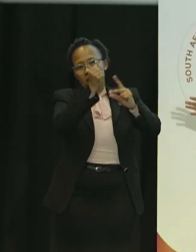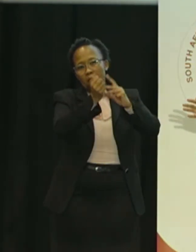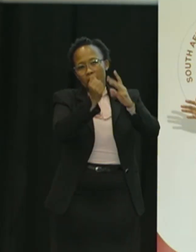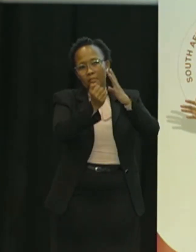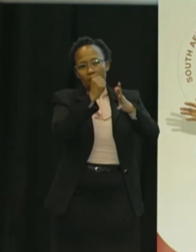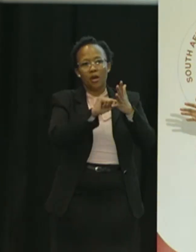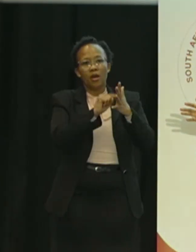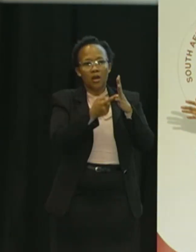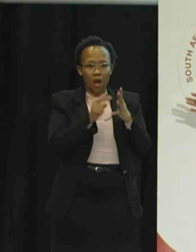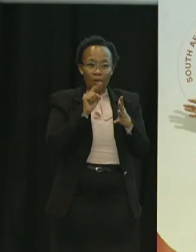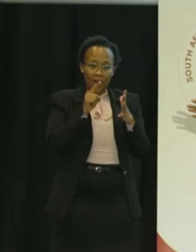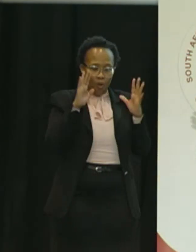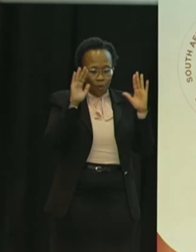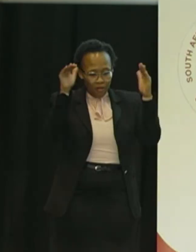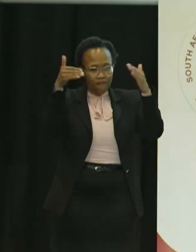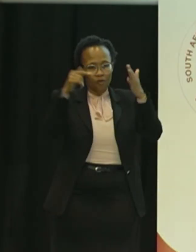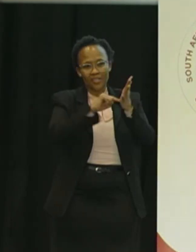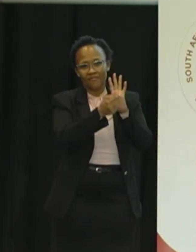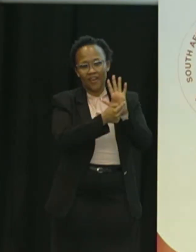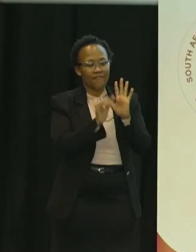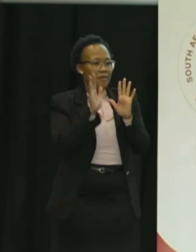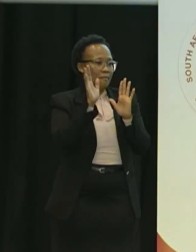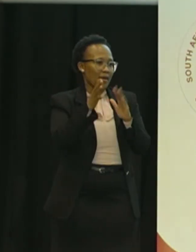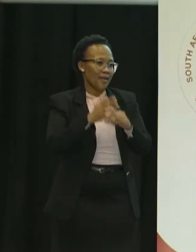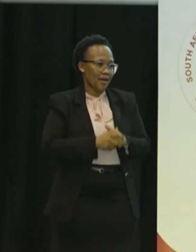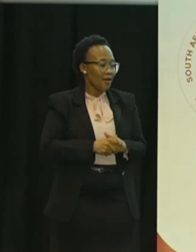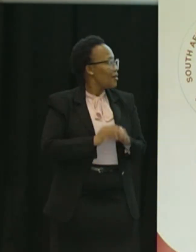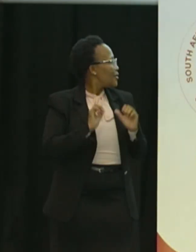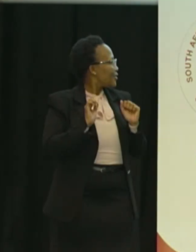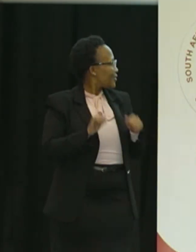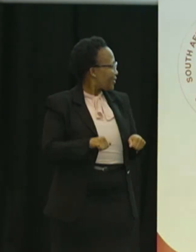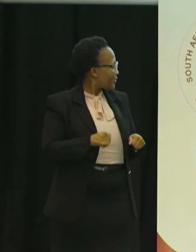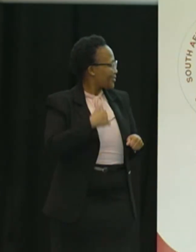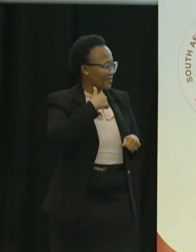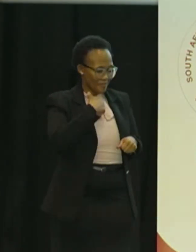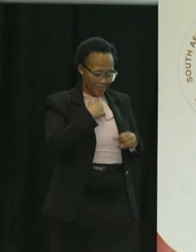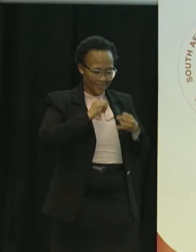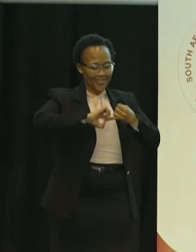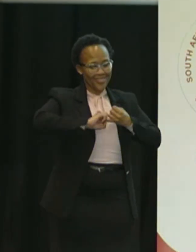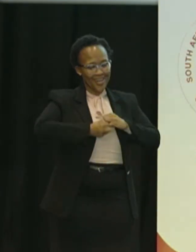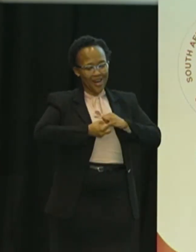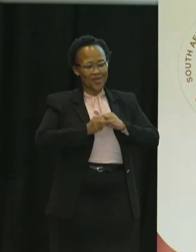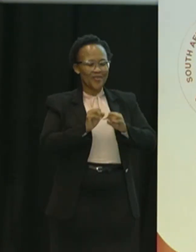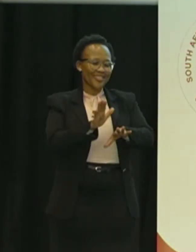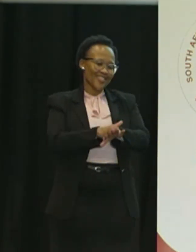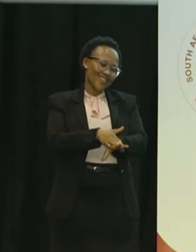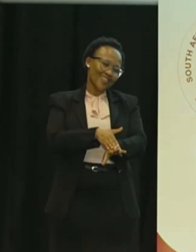do apologize to the language interpreter. I'm going to try to be a bit slower.